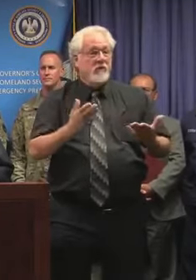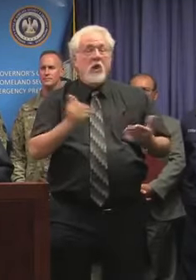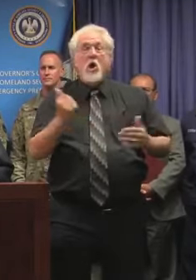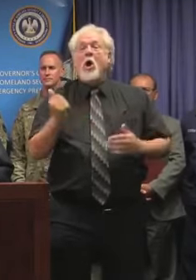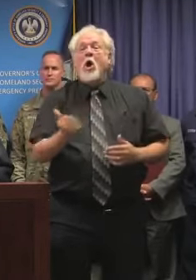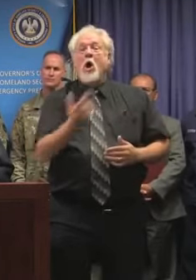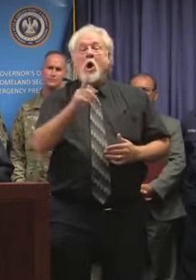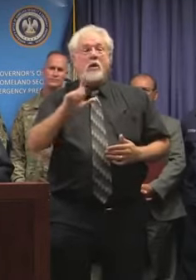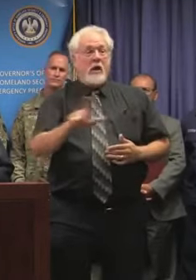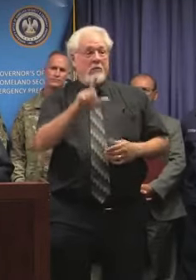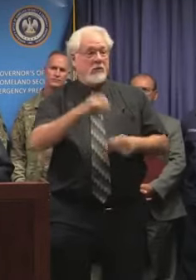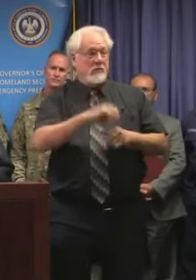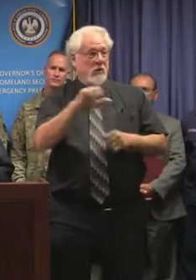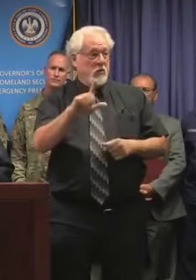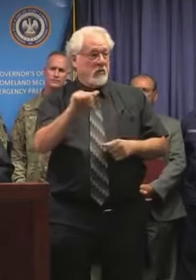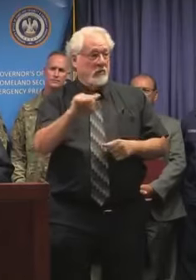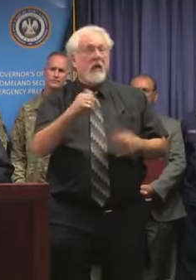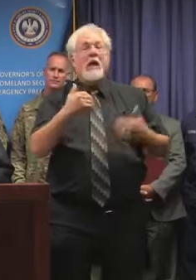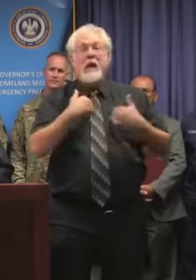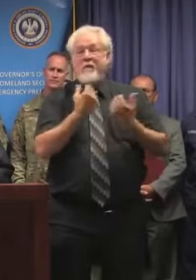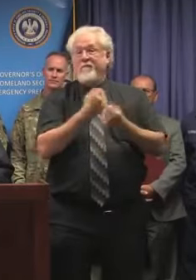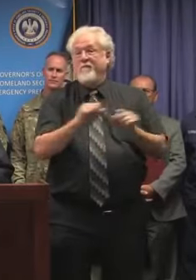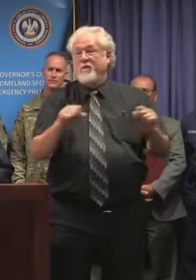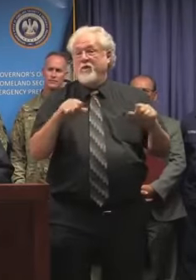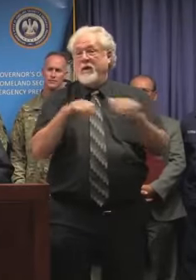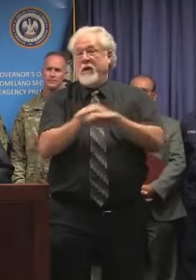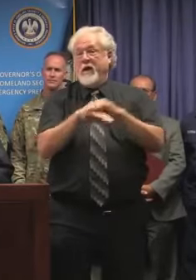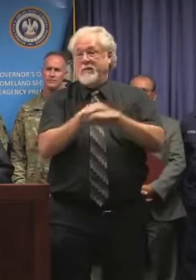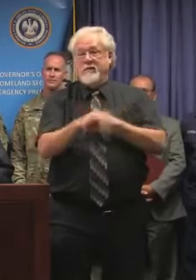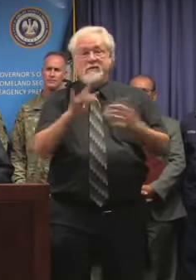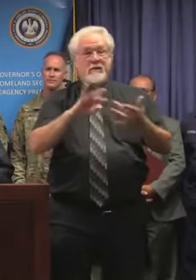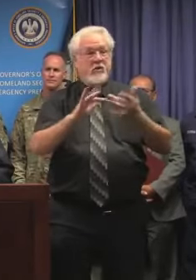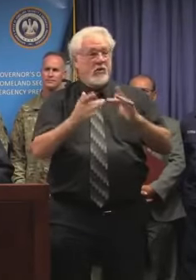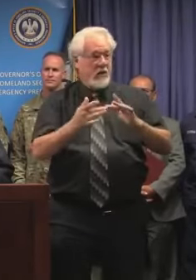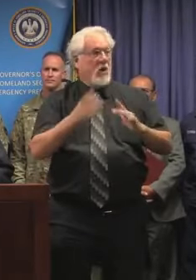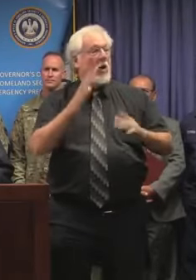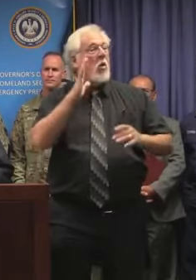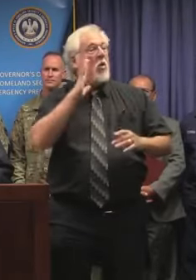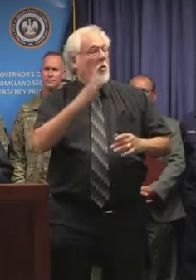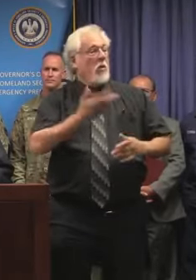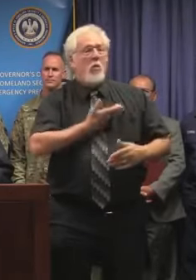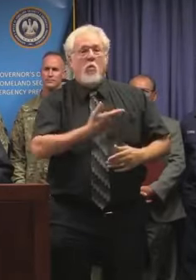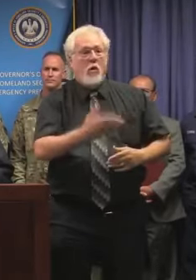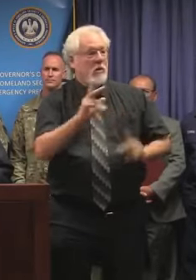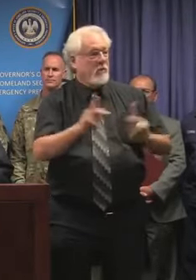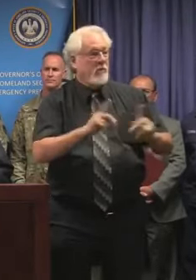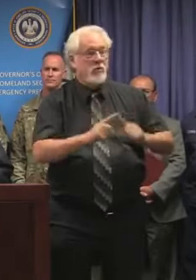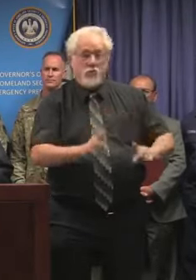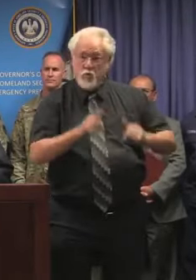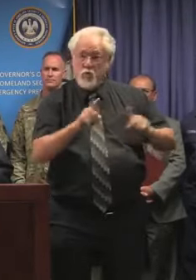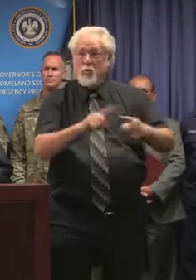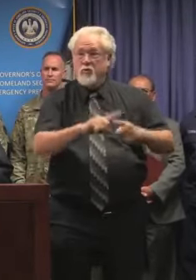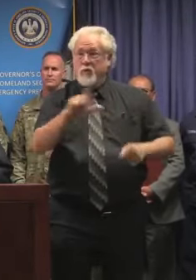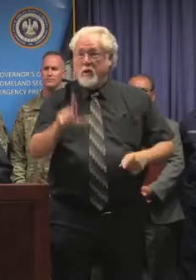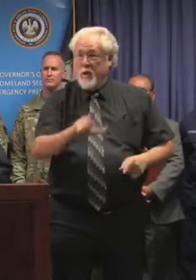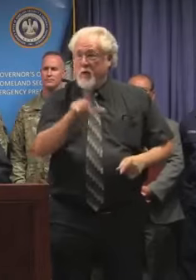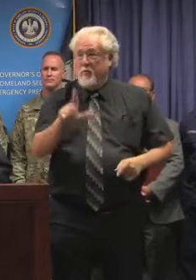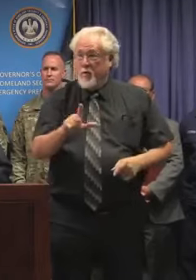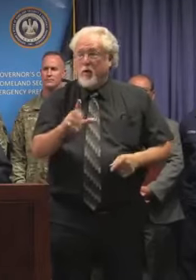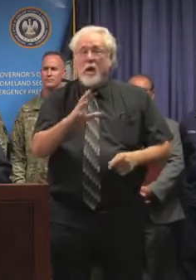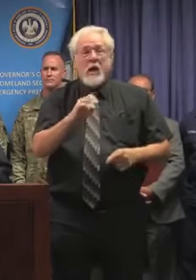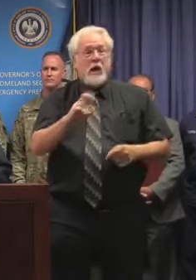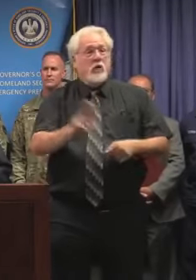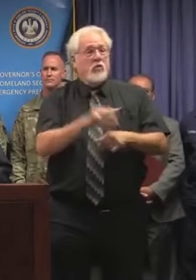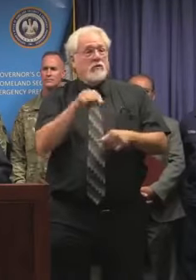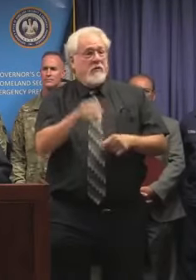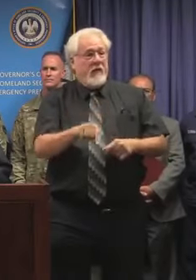our libraries in Louisiana have free access internet, and we will be welcoming people to go into the libraries and